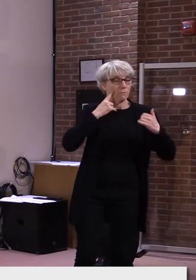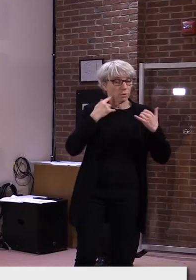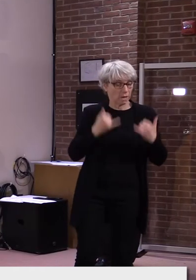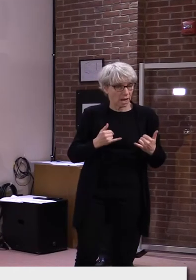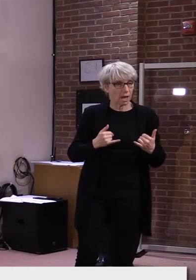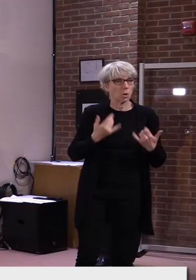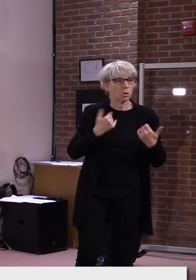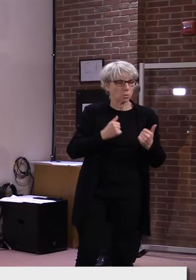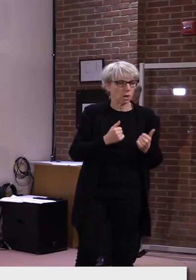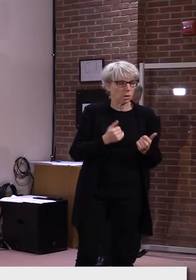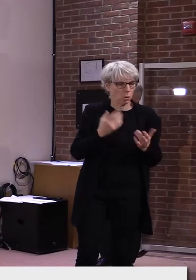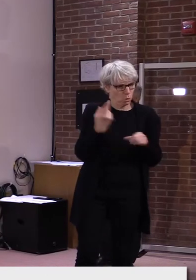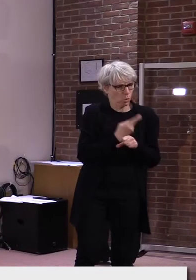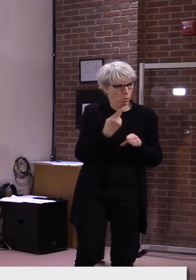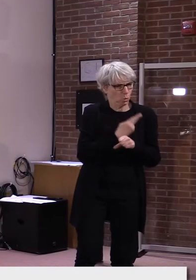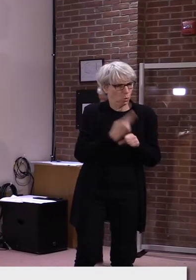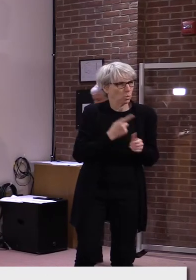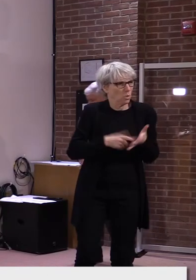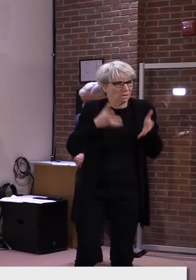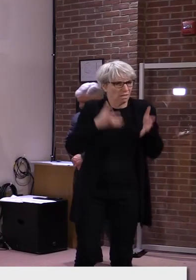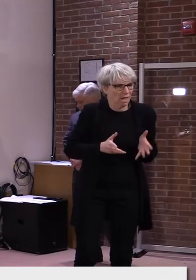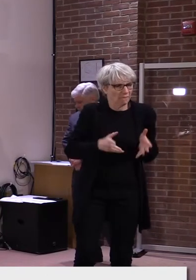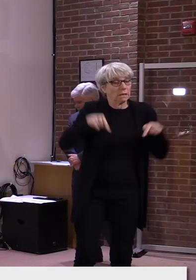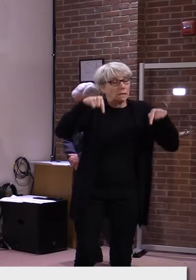they don't go bad.